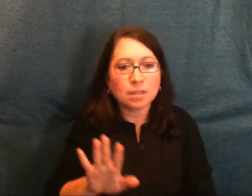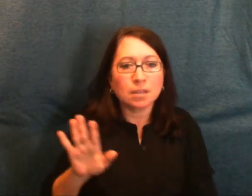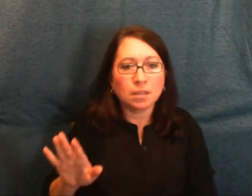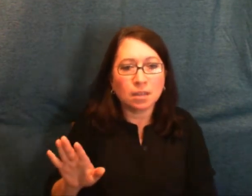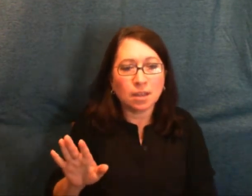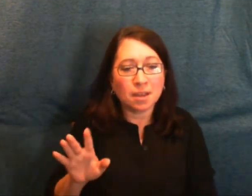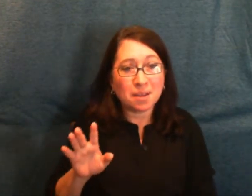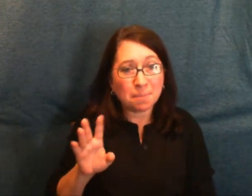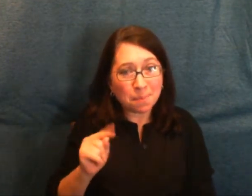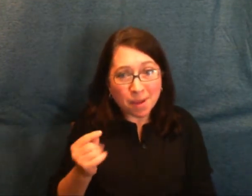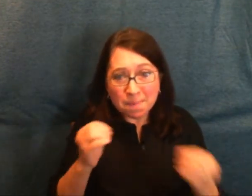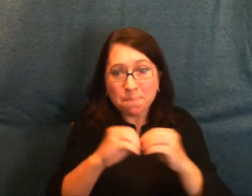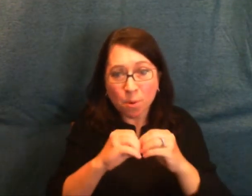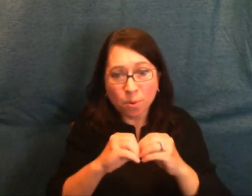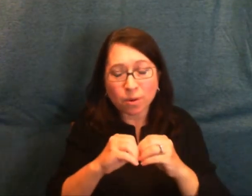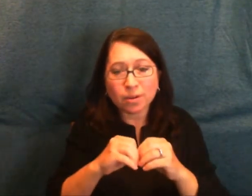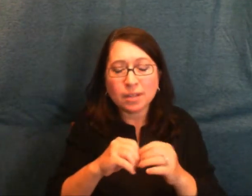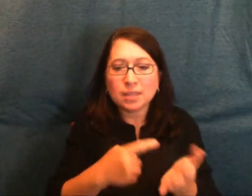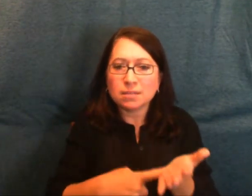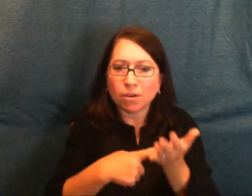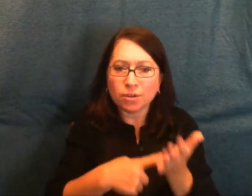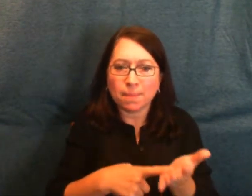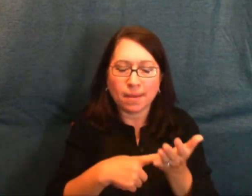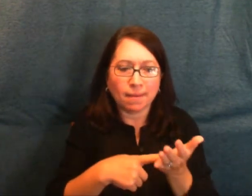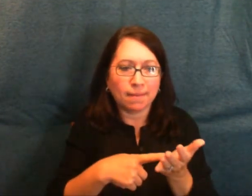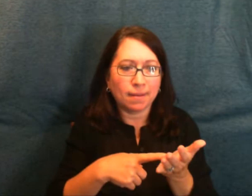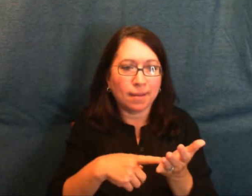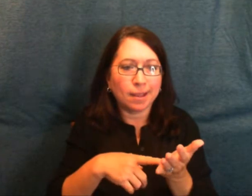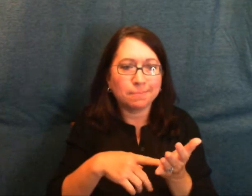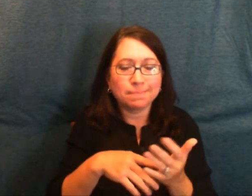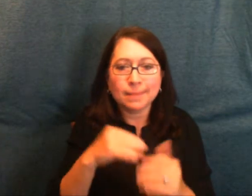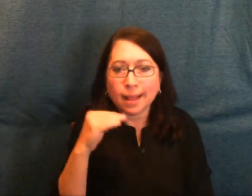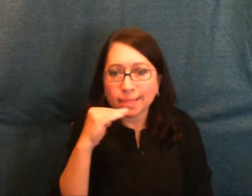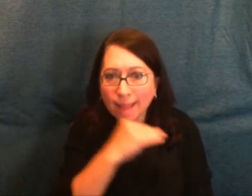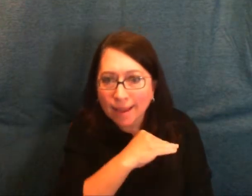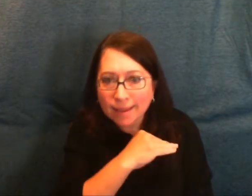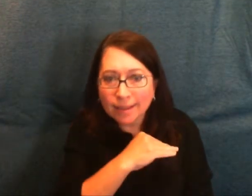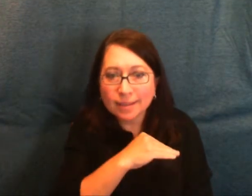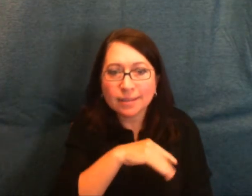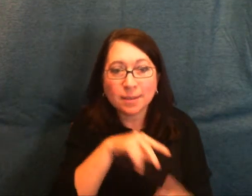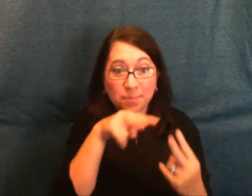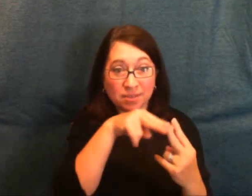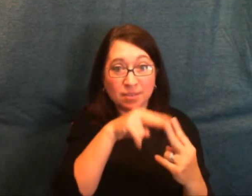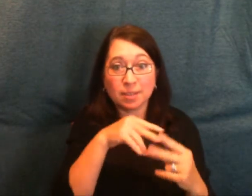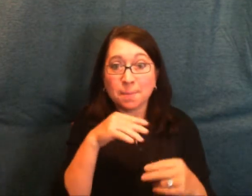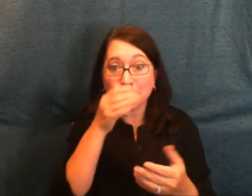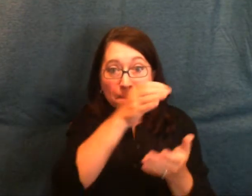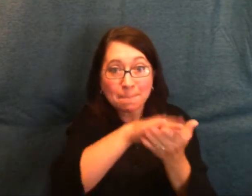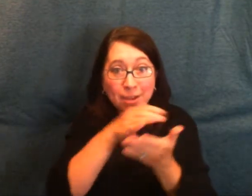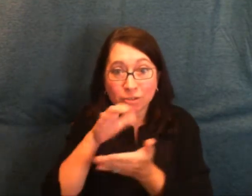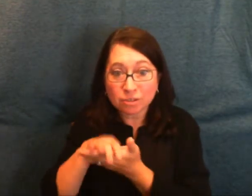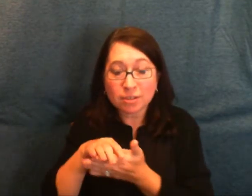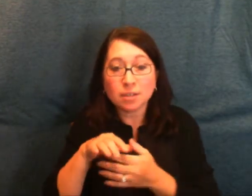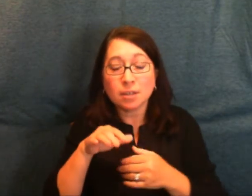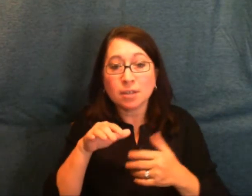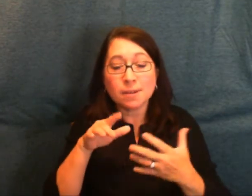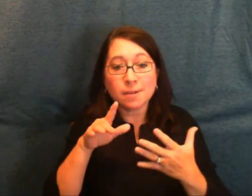further than that, it advertised lying in a marriage. It advertised adultery in a marriage.